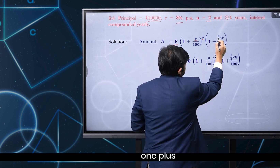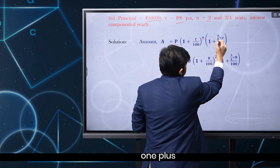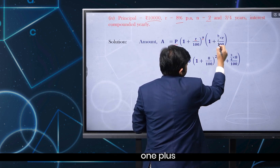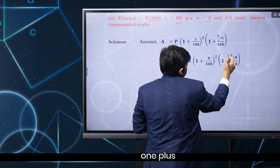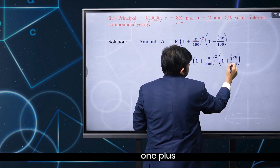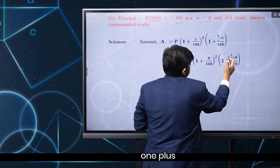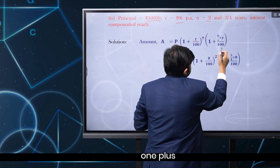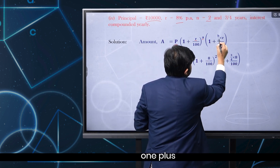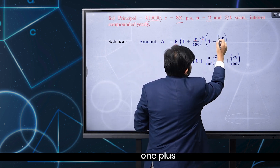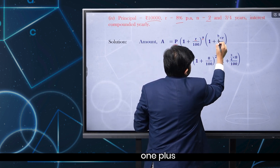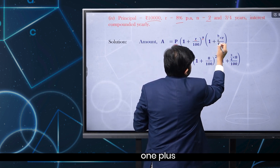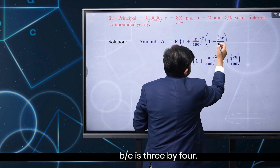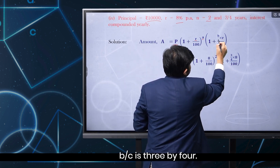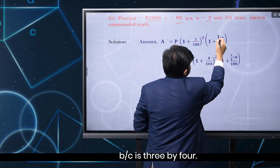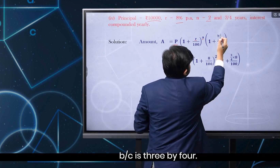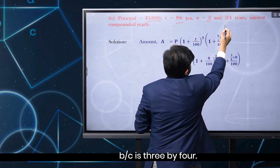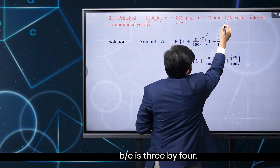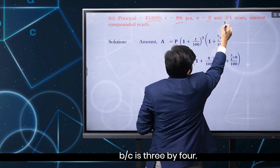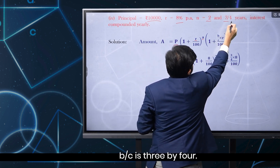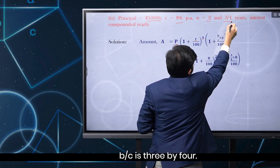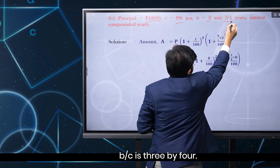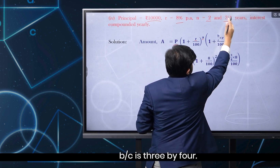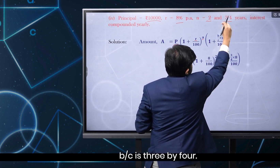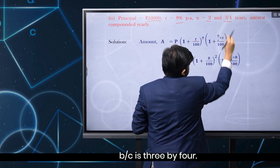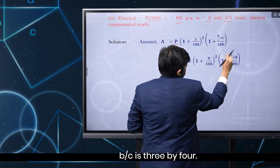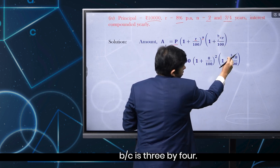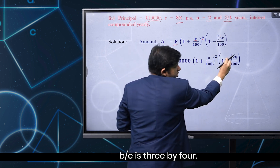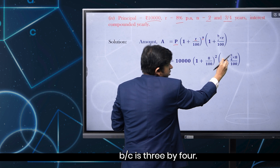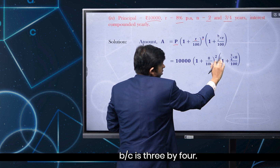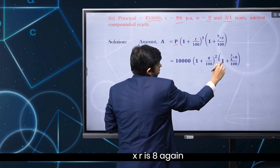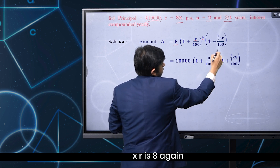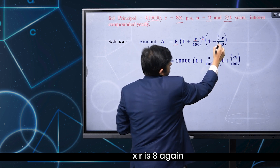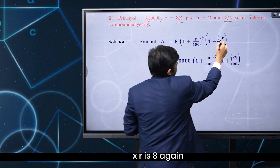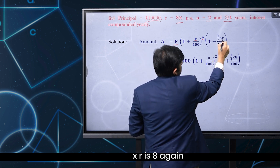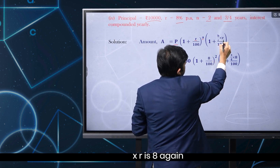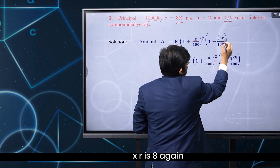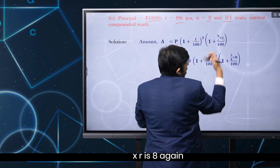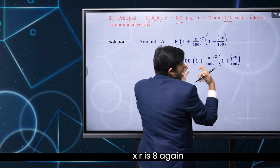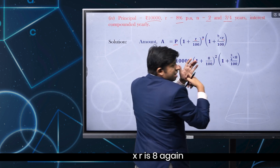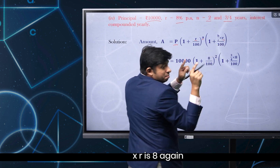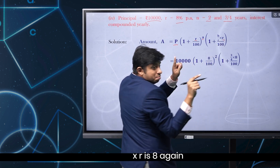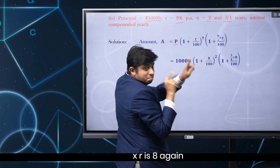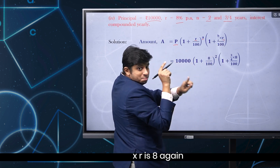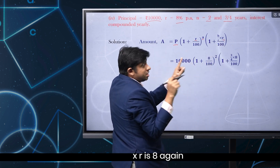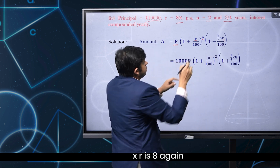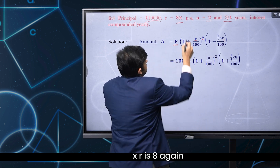1 plus B by C is 3 by 4 into R is 8 again